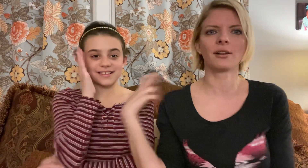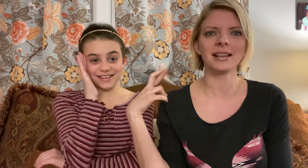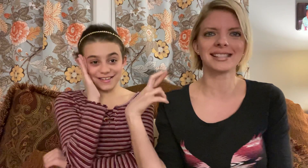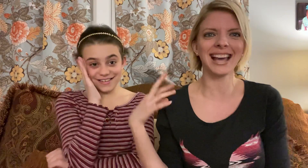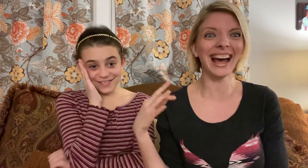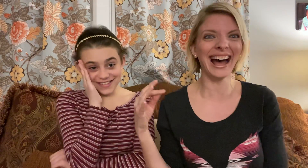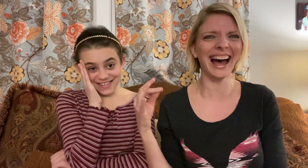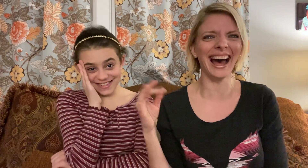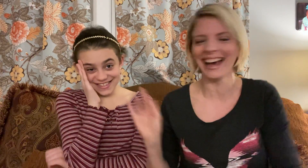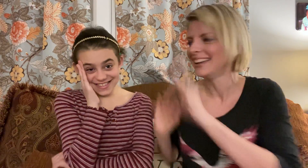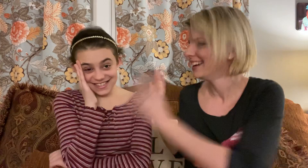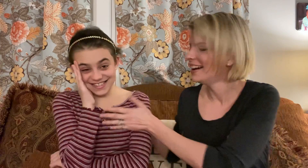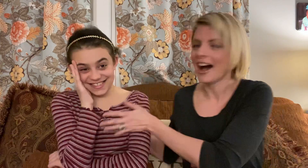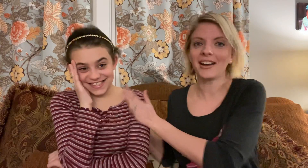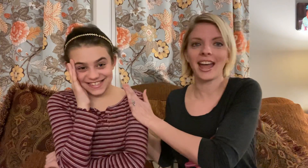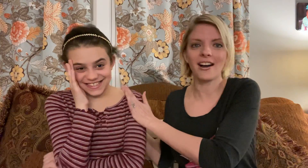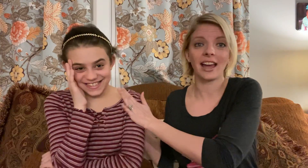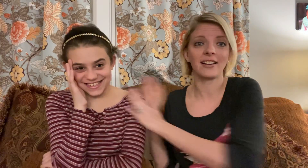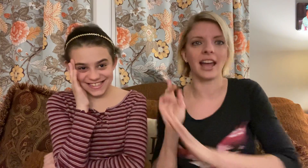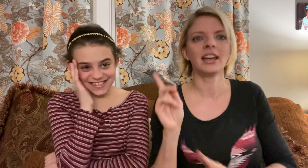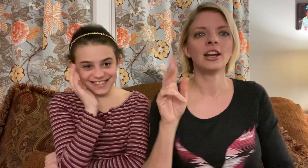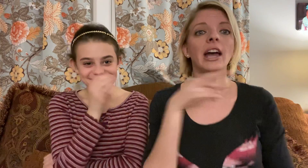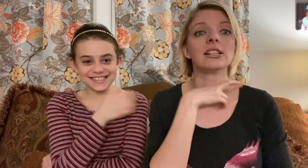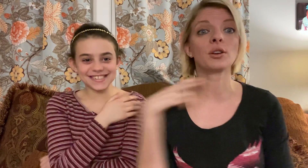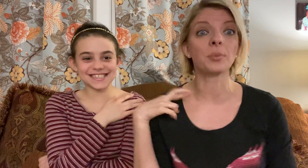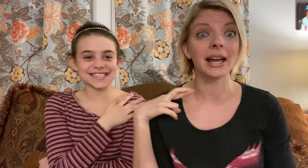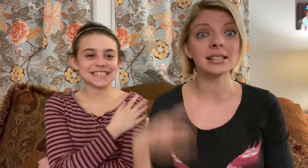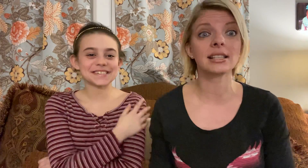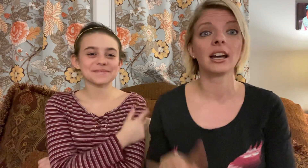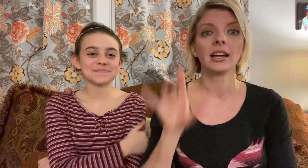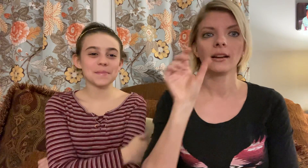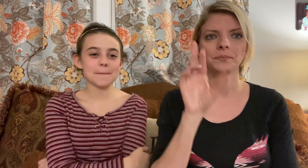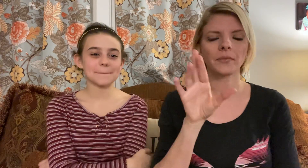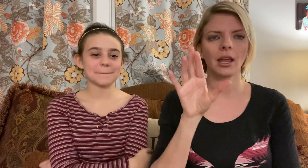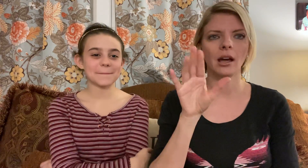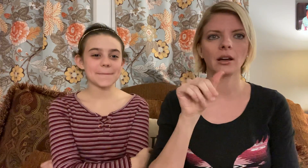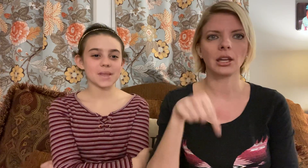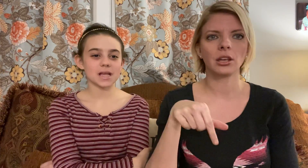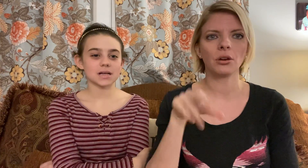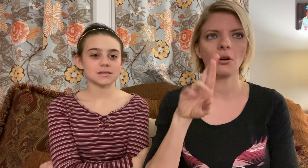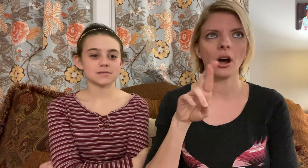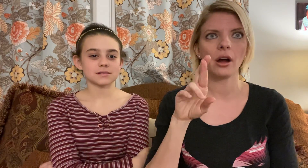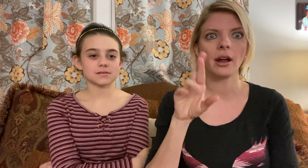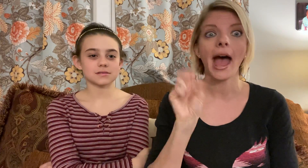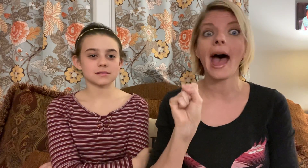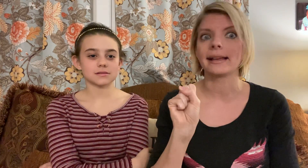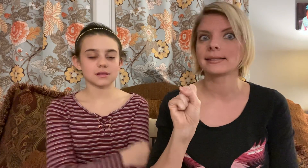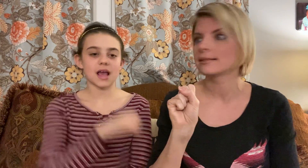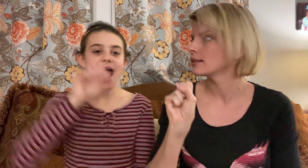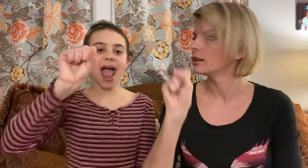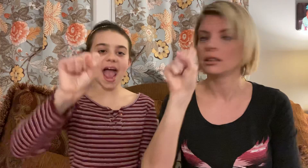risk. Okay. Okay, so risk. Okay, Q, R, S.